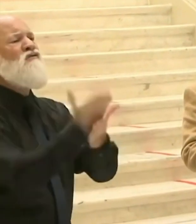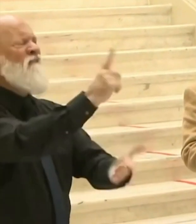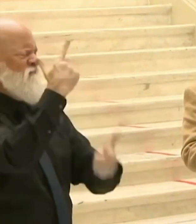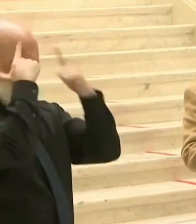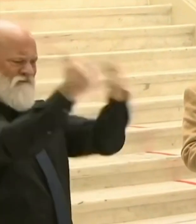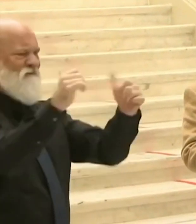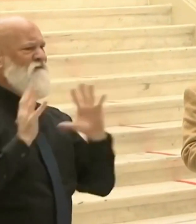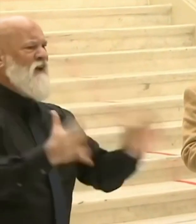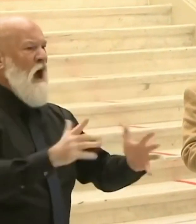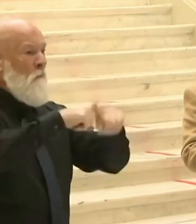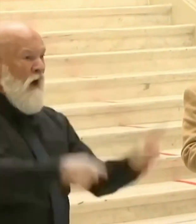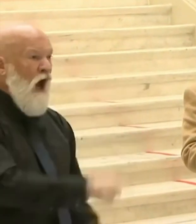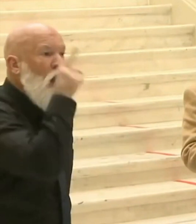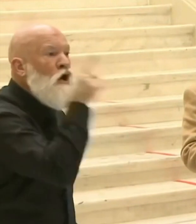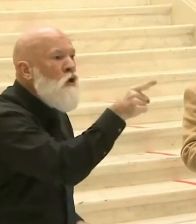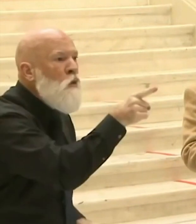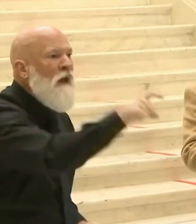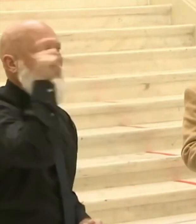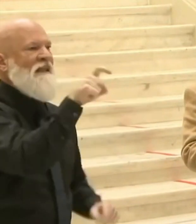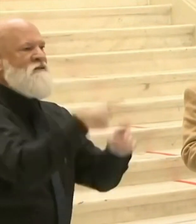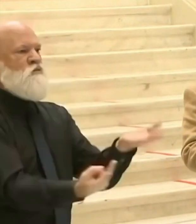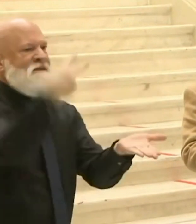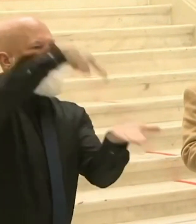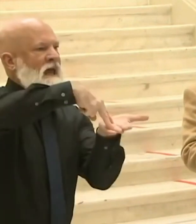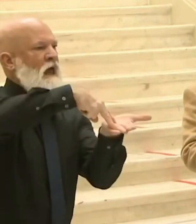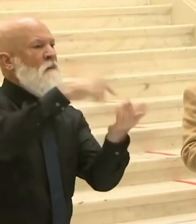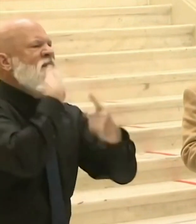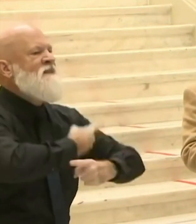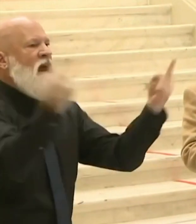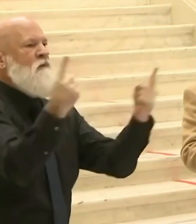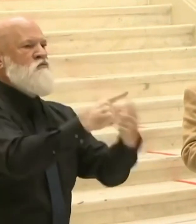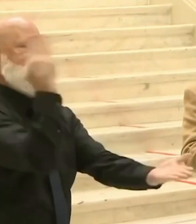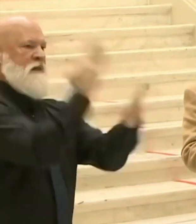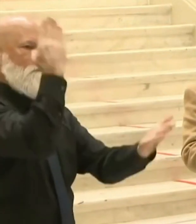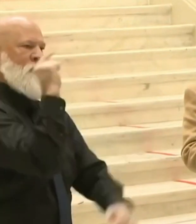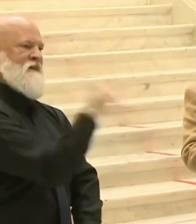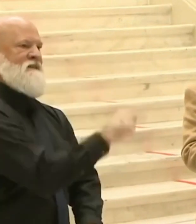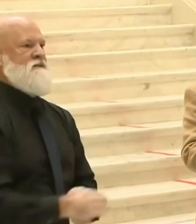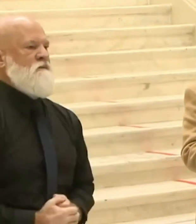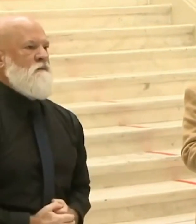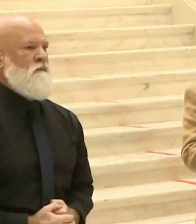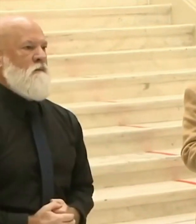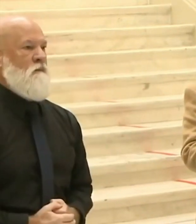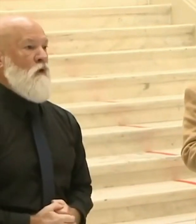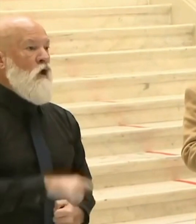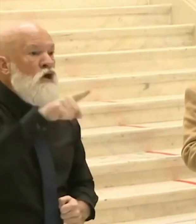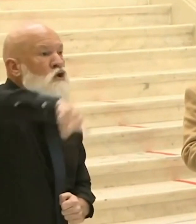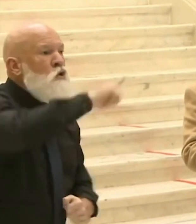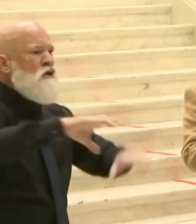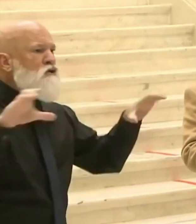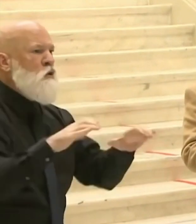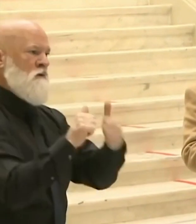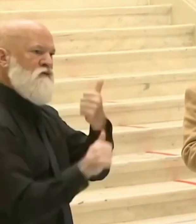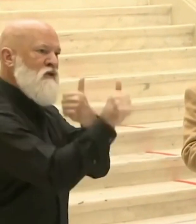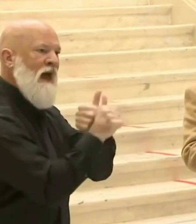have the ability to do, and you need to step up and say this, is stop inspiring people to commit potential acts of violence. Someone's going to get hurt. Someone's going to